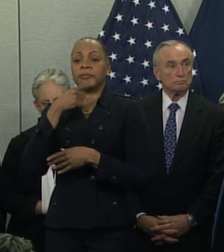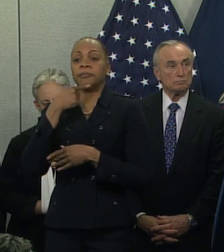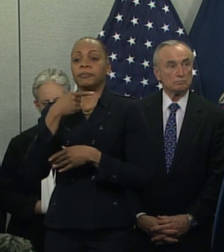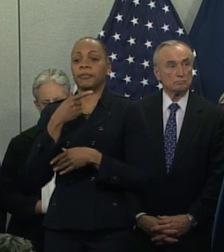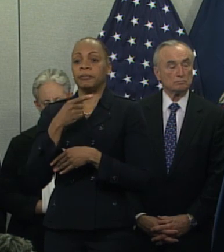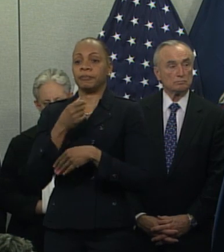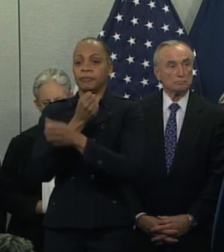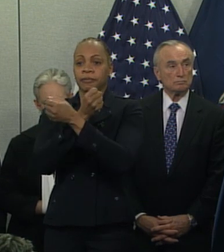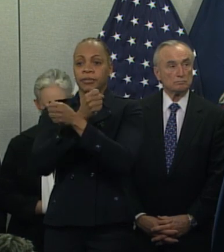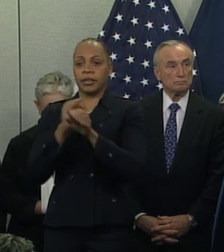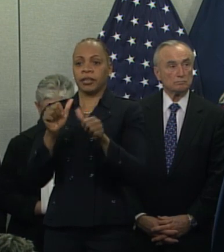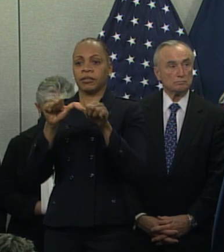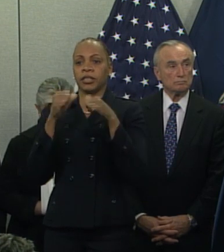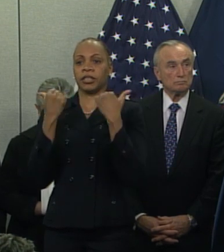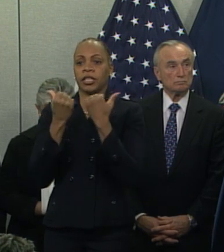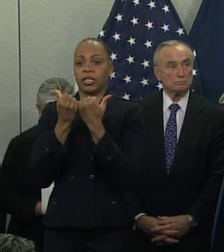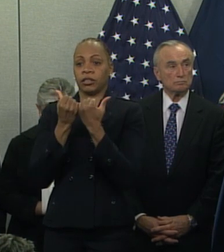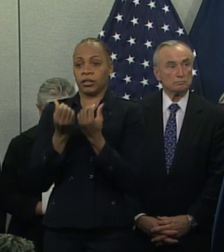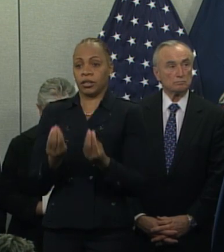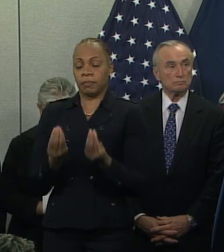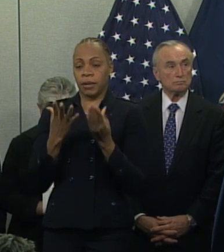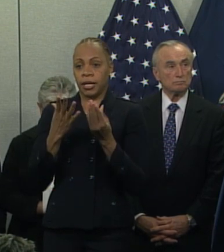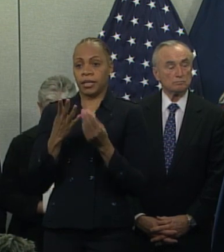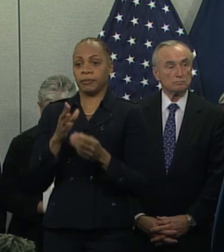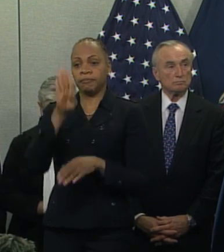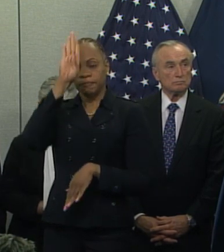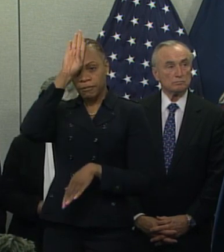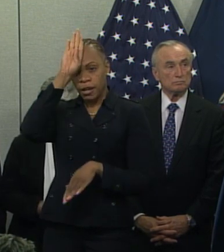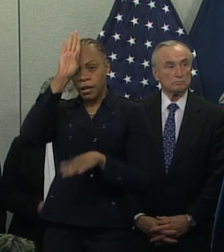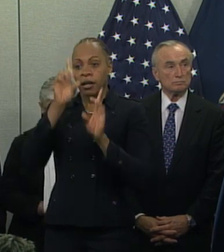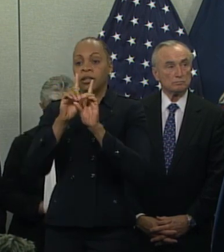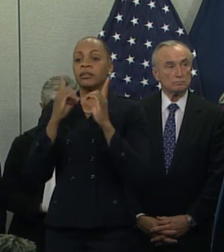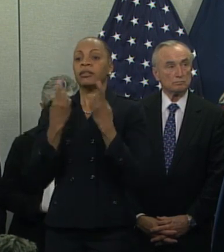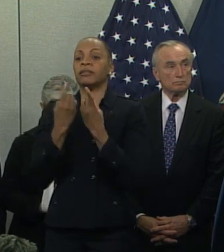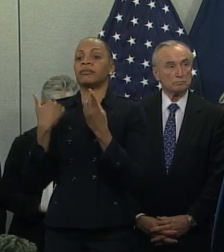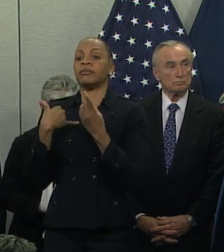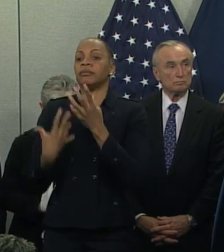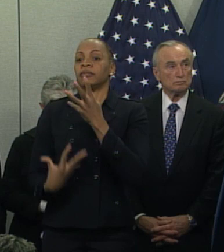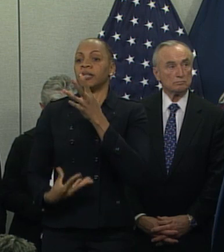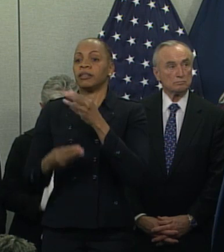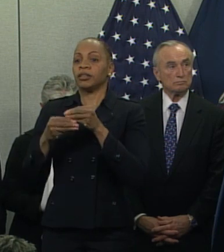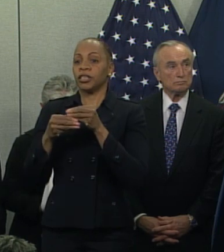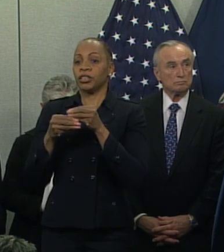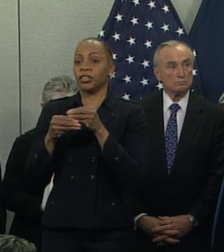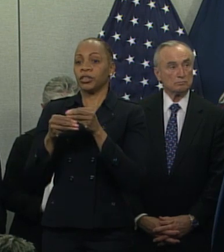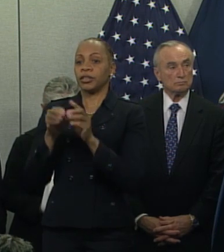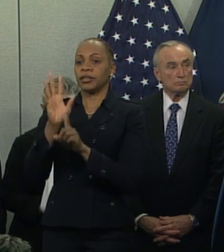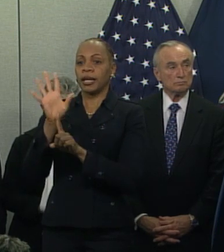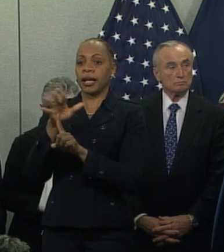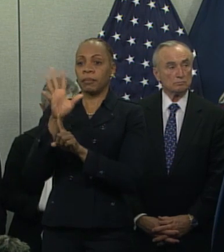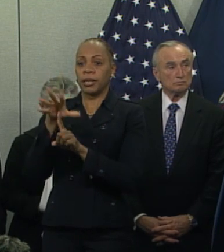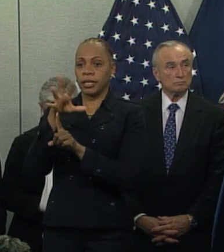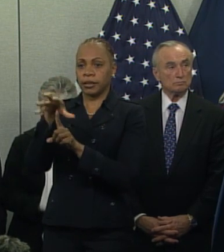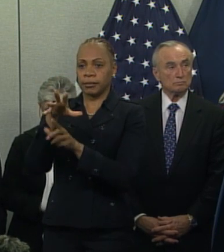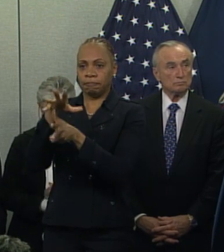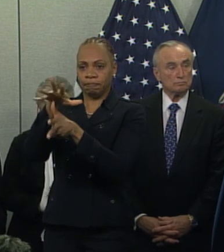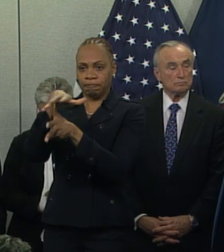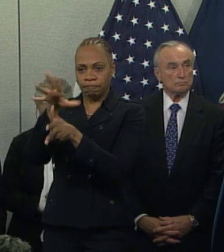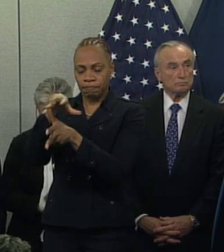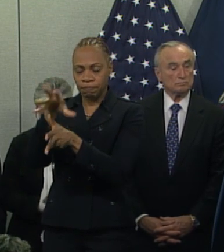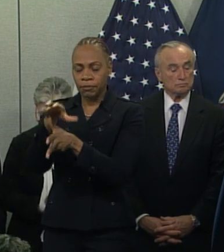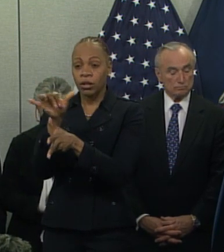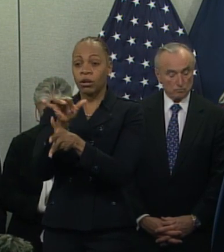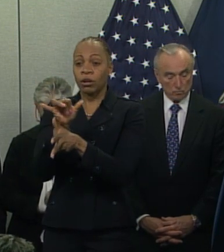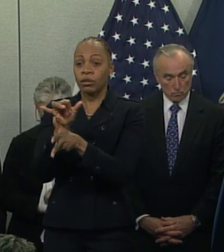agencies. Tonight, the fire department will have additional ambulances on the streets. They will have